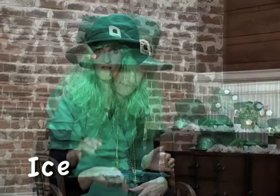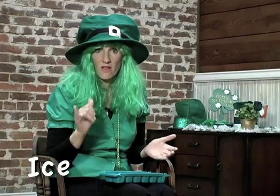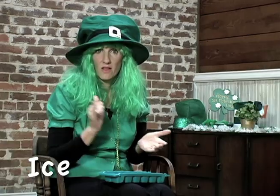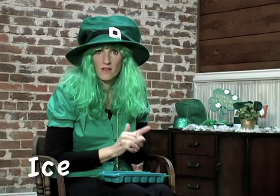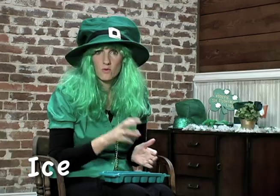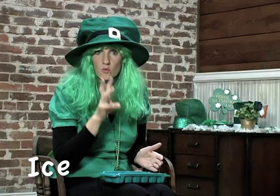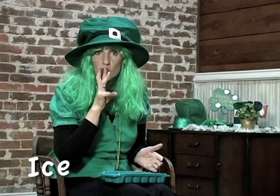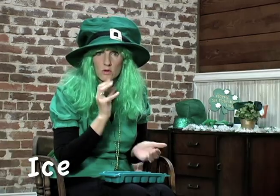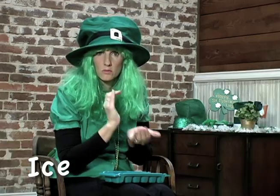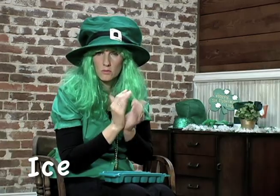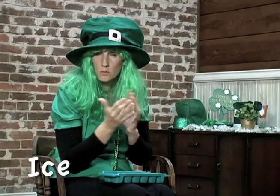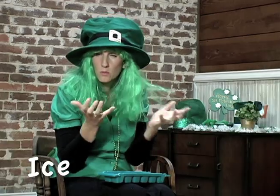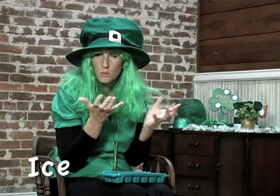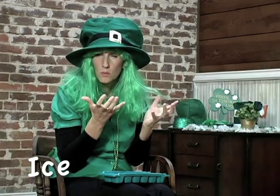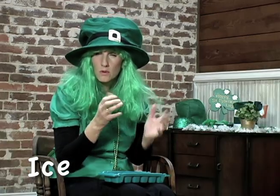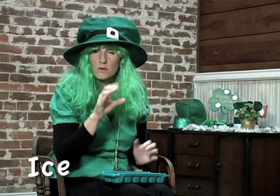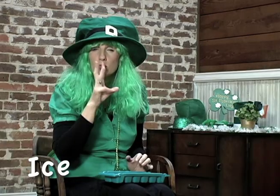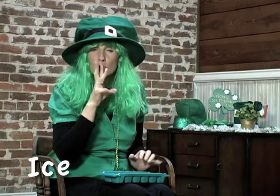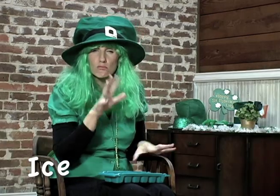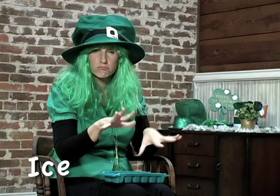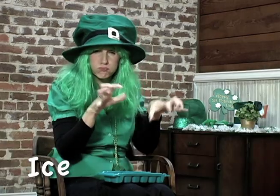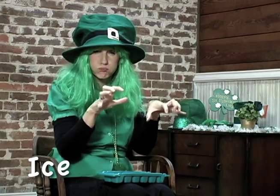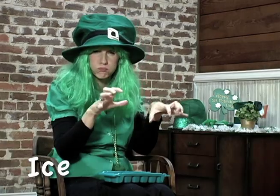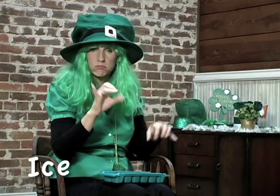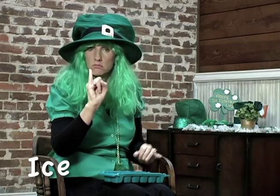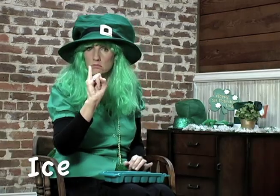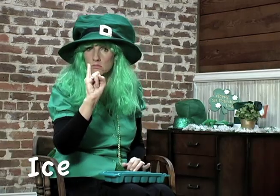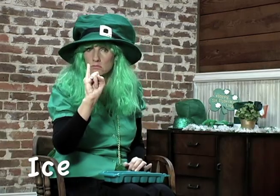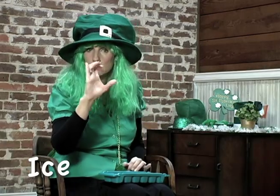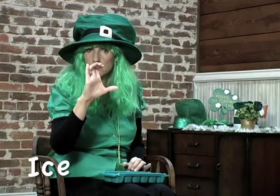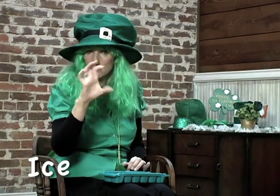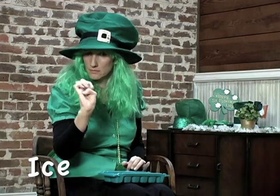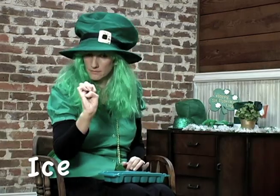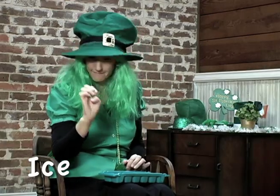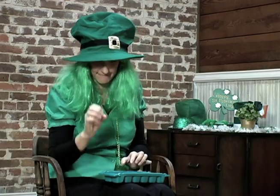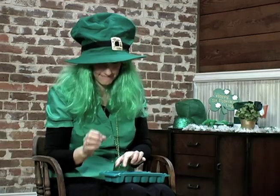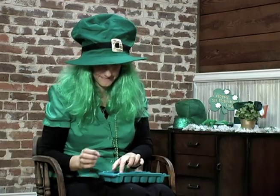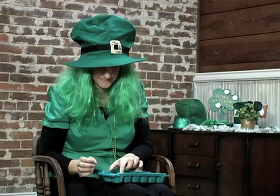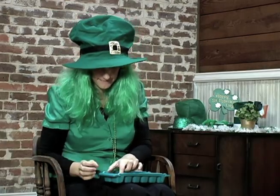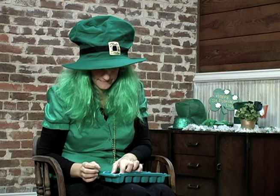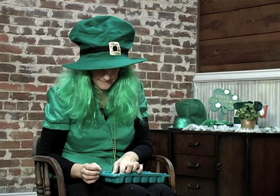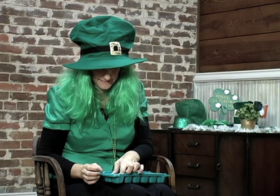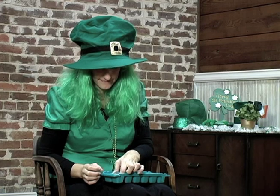ice. And that water becomes ice.